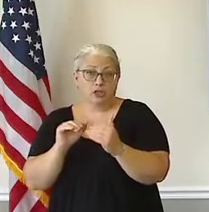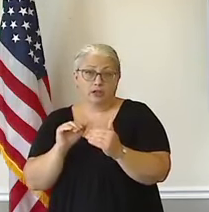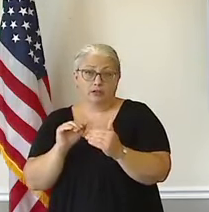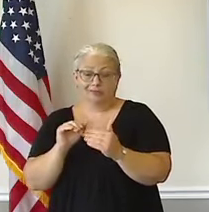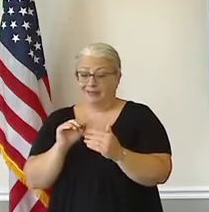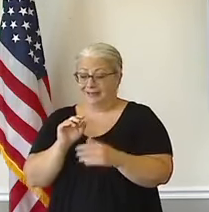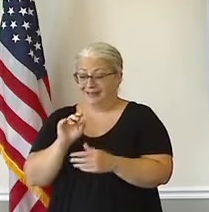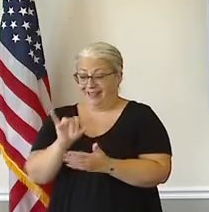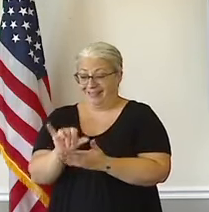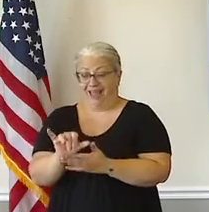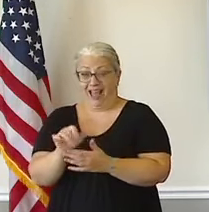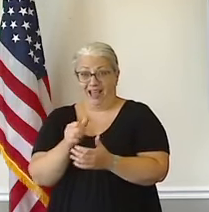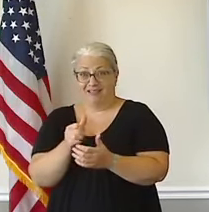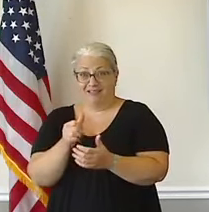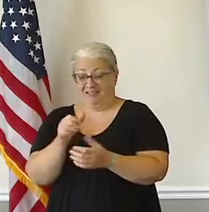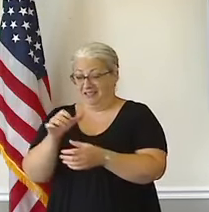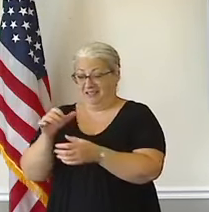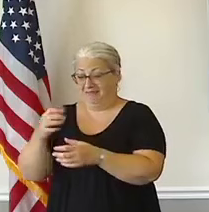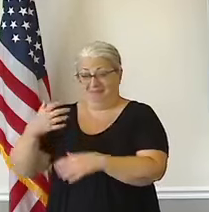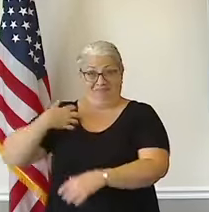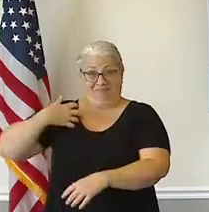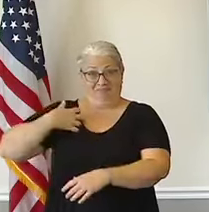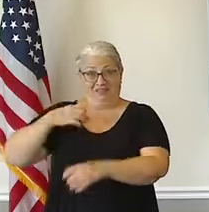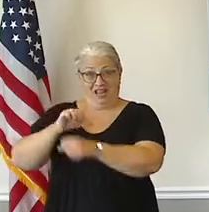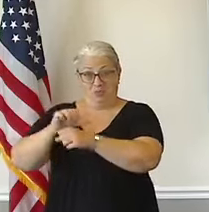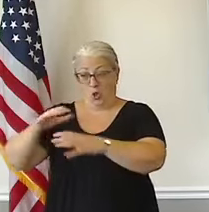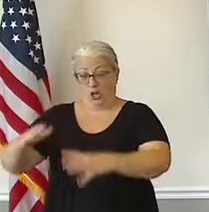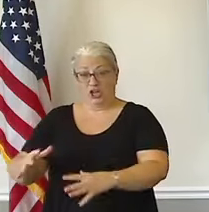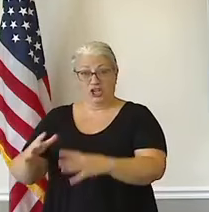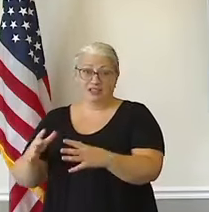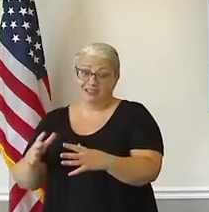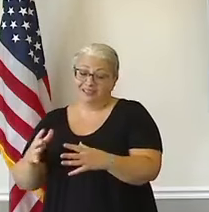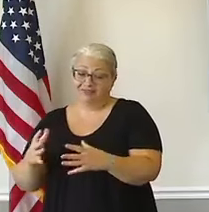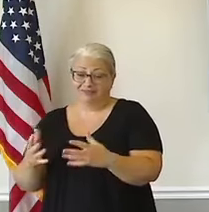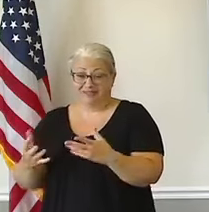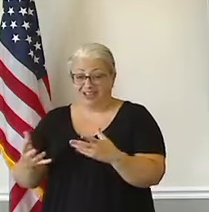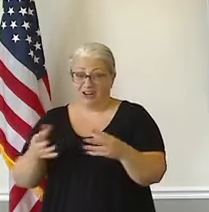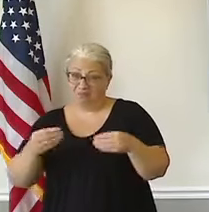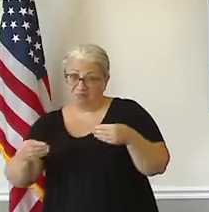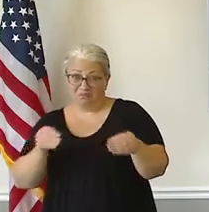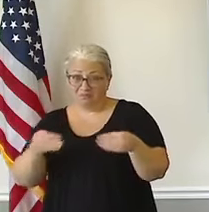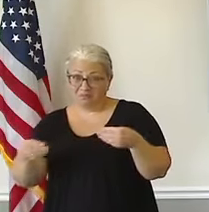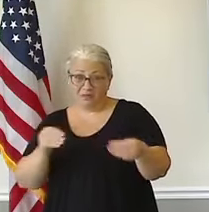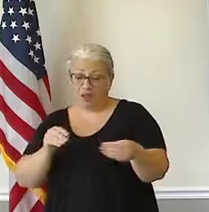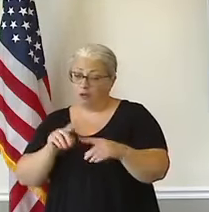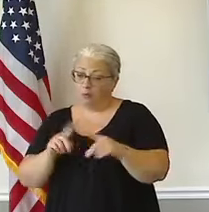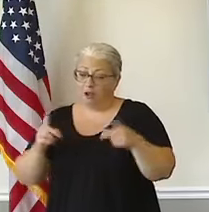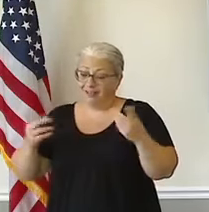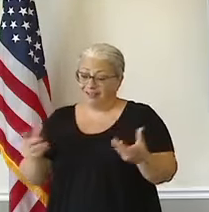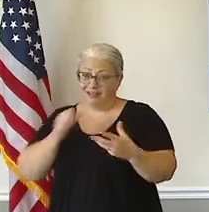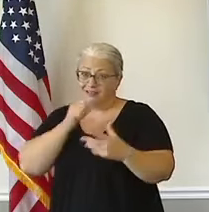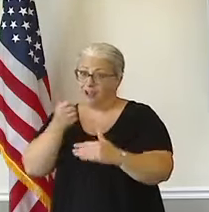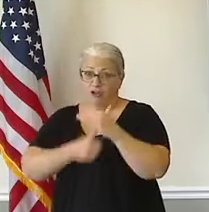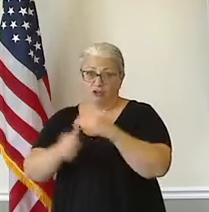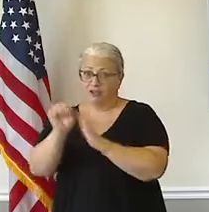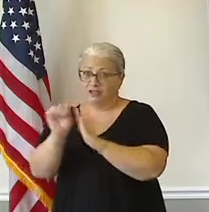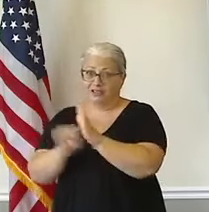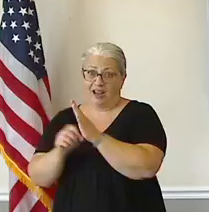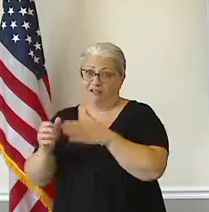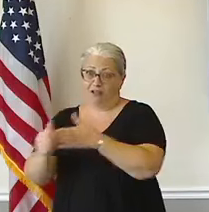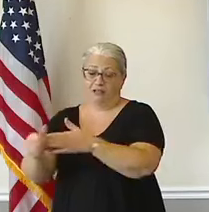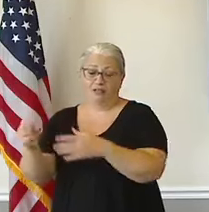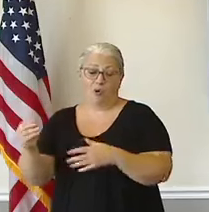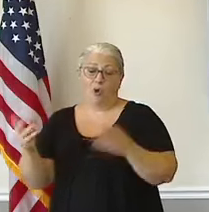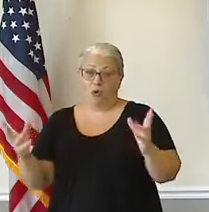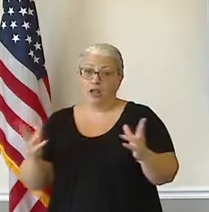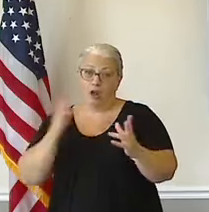do give a degree of latitude, but it's not clearly expressed in the state's expectation or the state guidance. So it is going to be a challenge, and